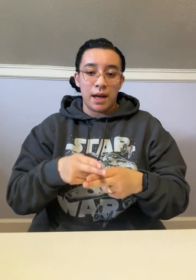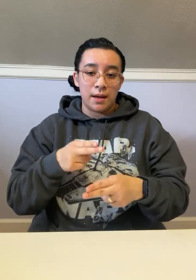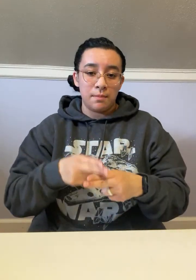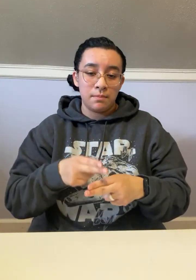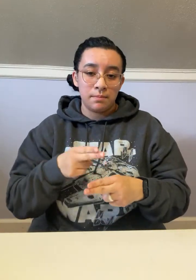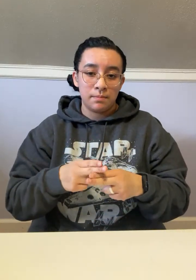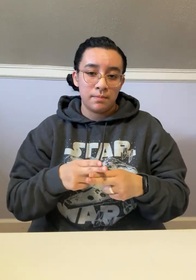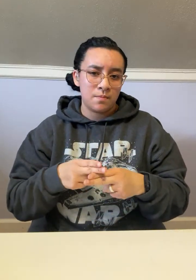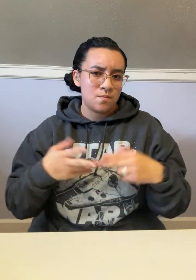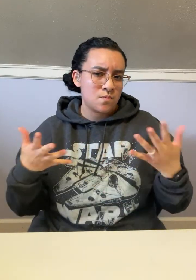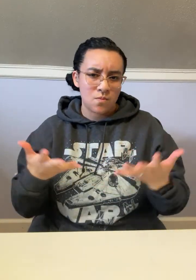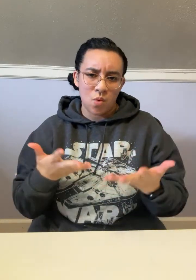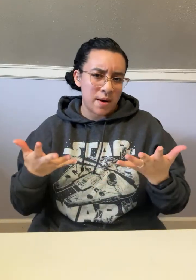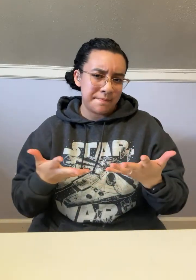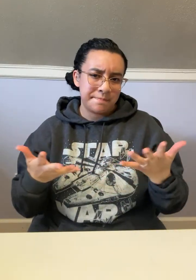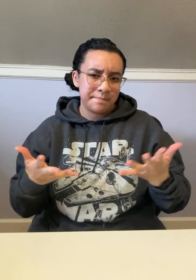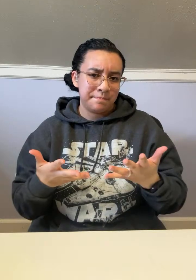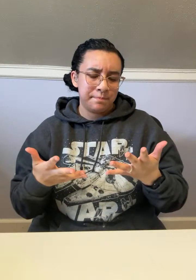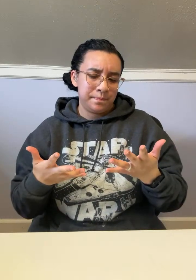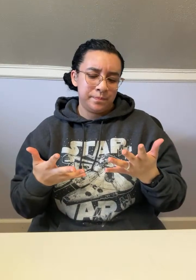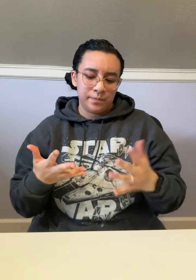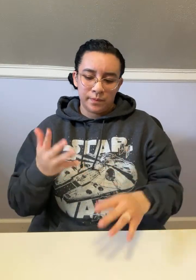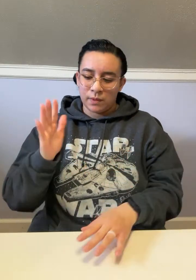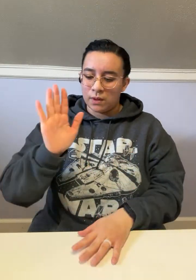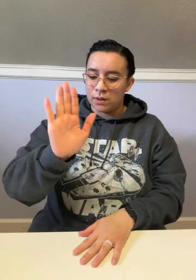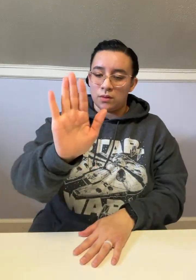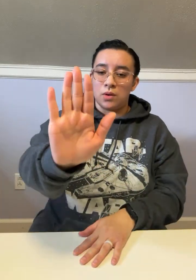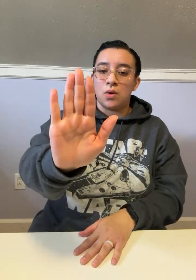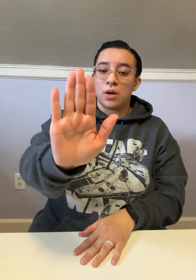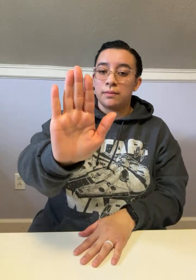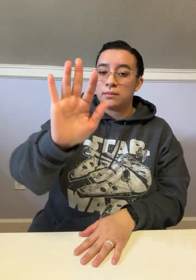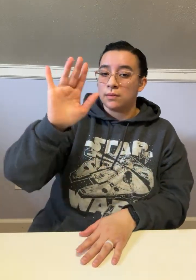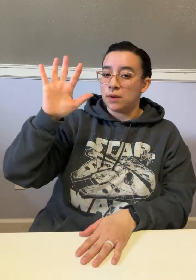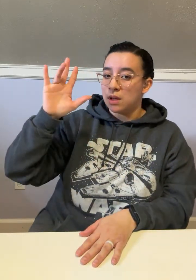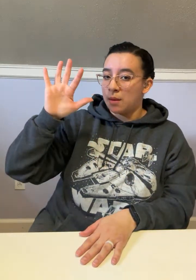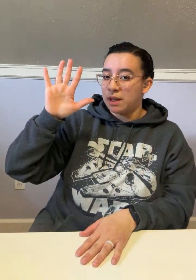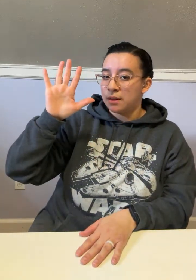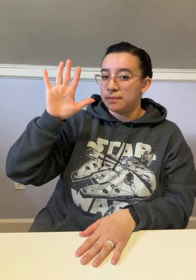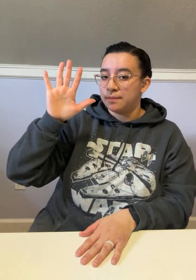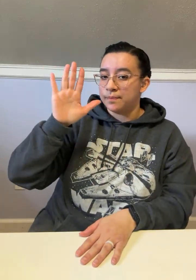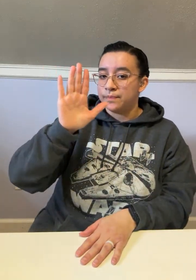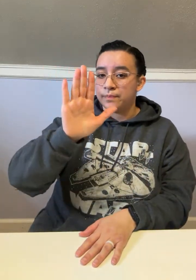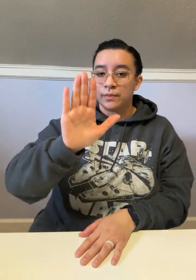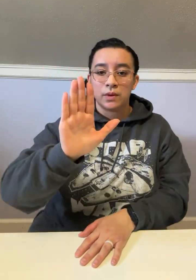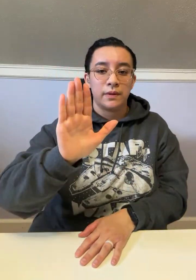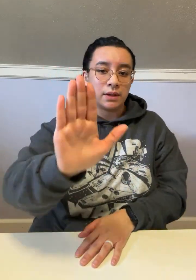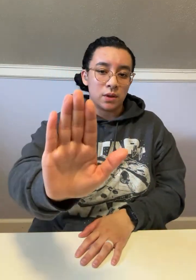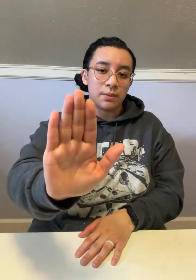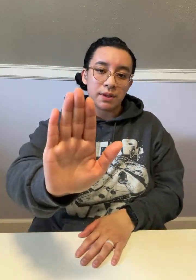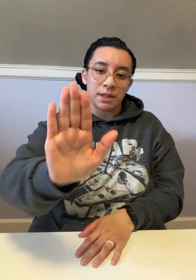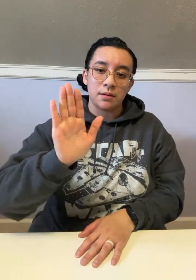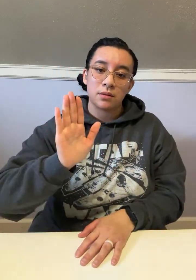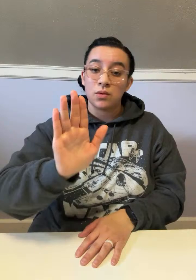name what? So your dominant hand face towards person,